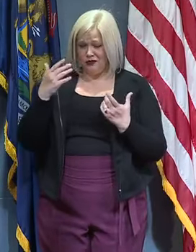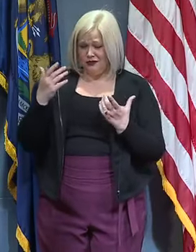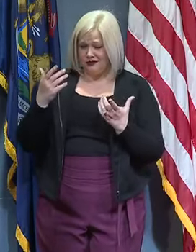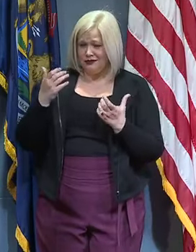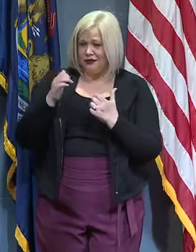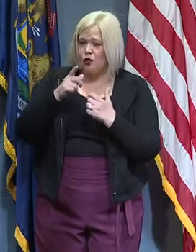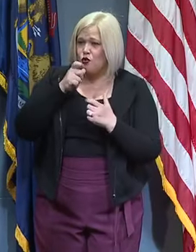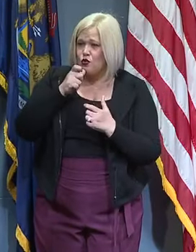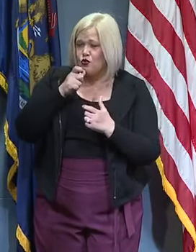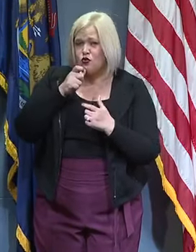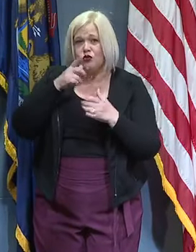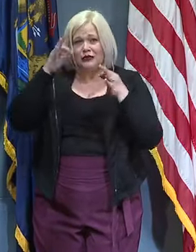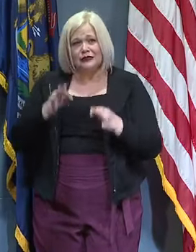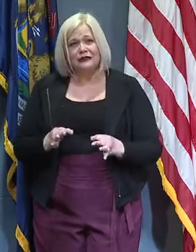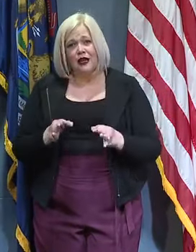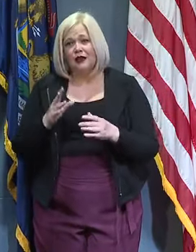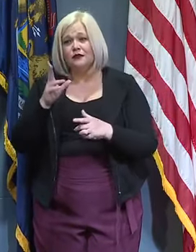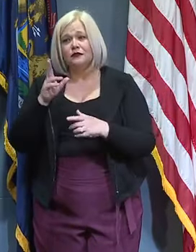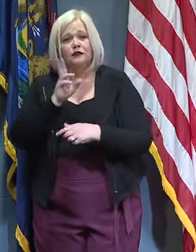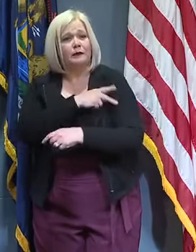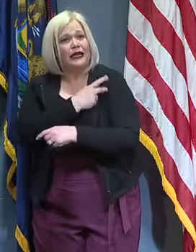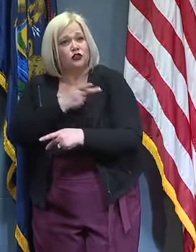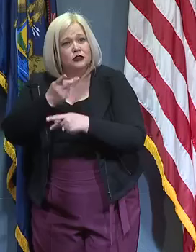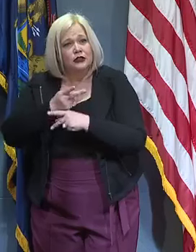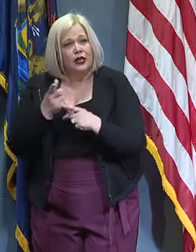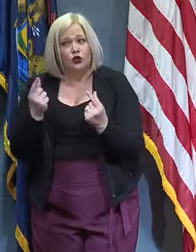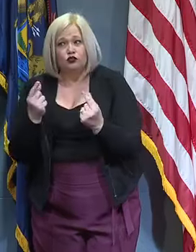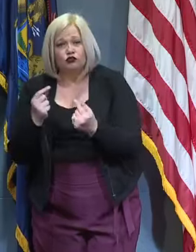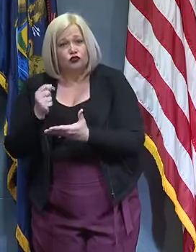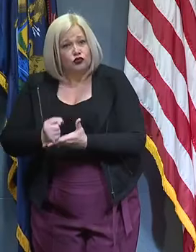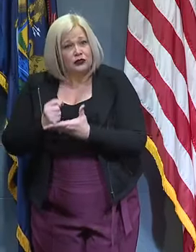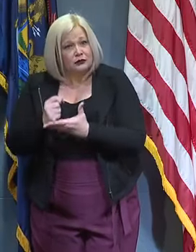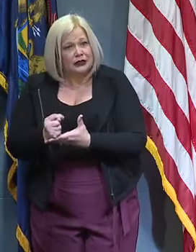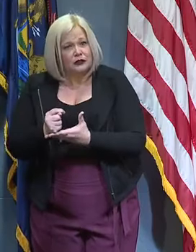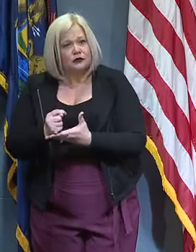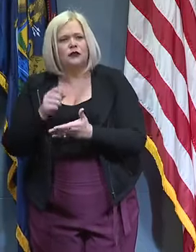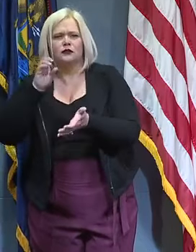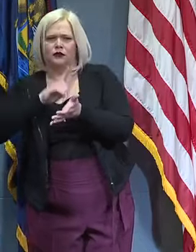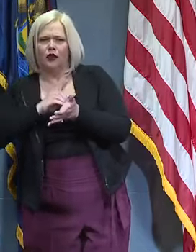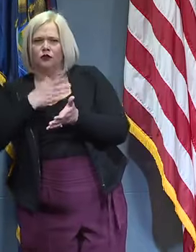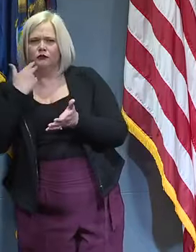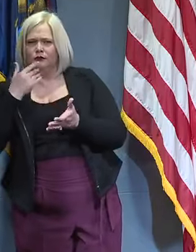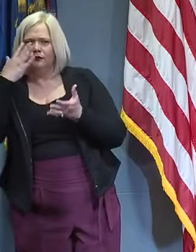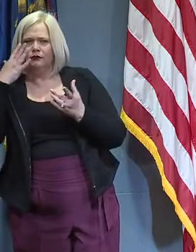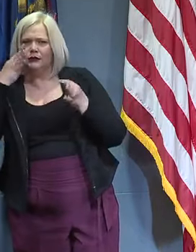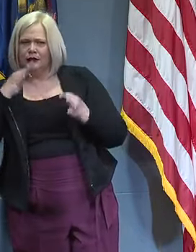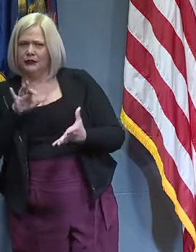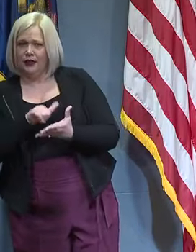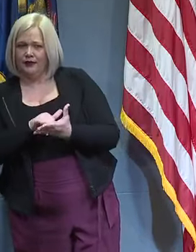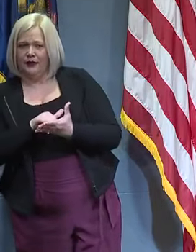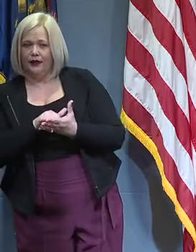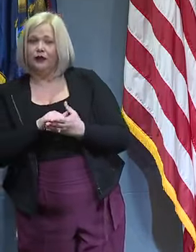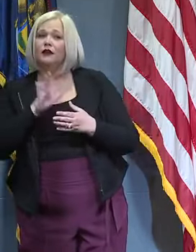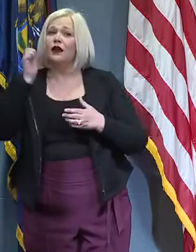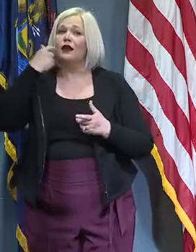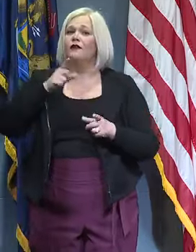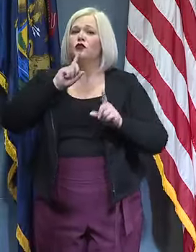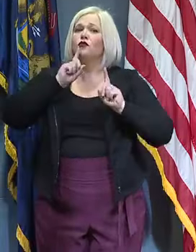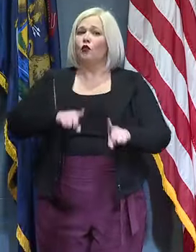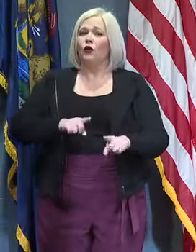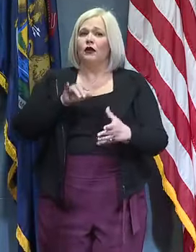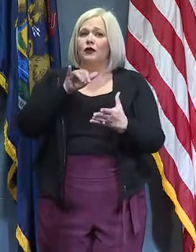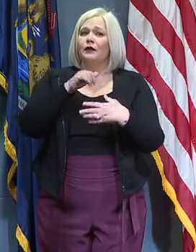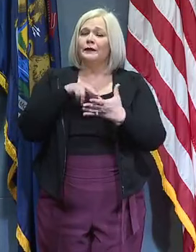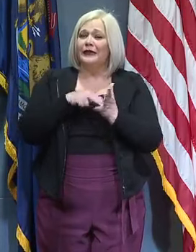between a physician and the patient. The executive order actually allowed for this flexibility, allowing diagnosis